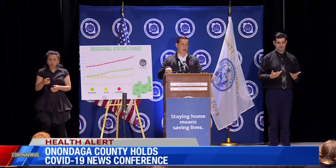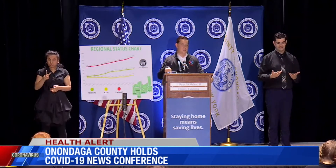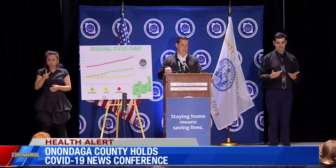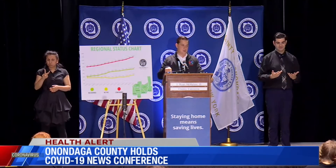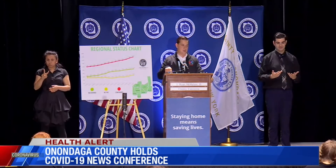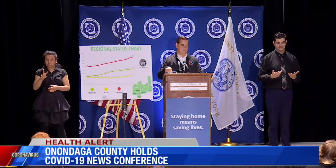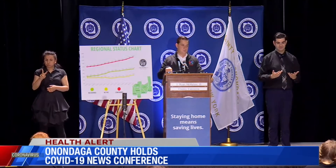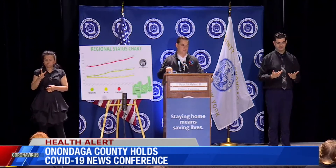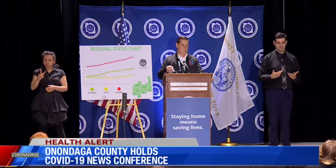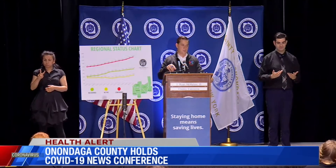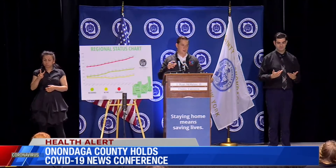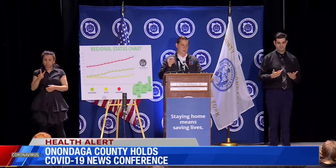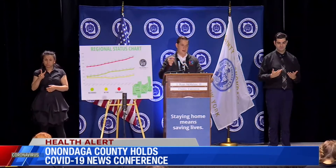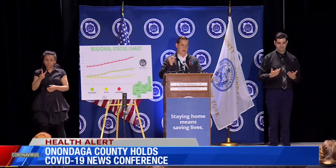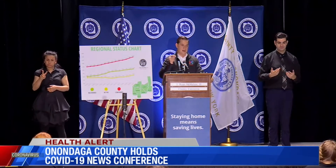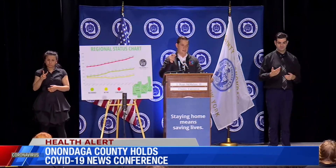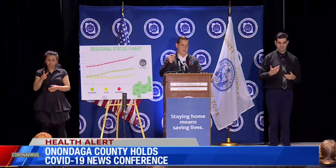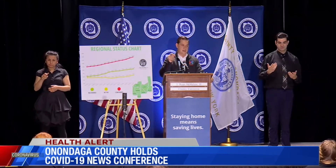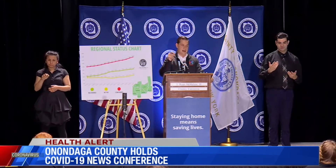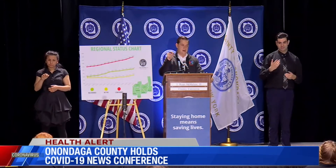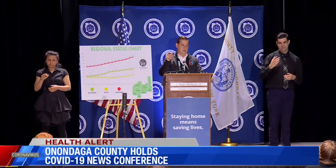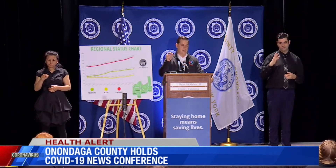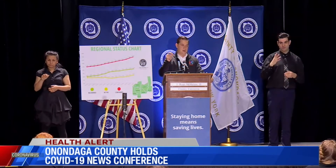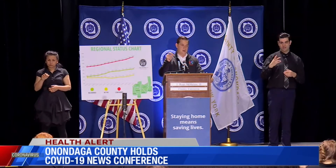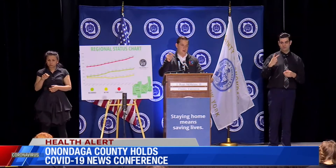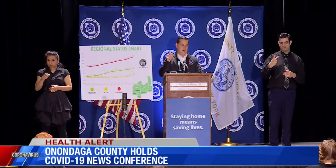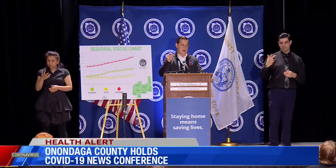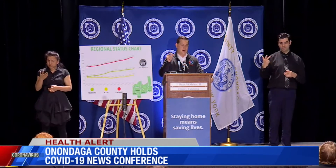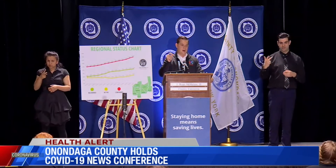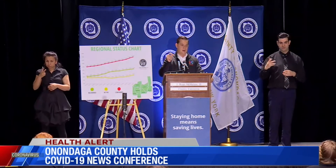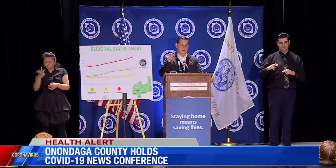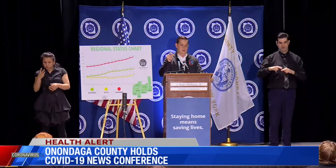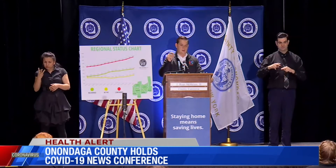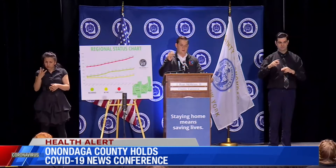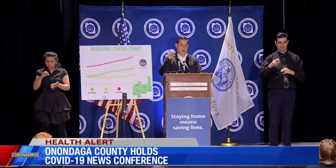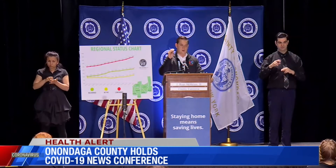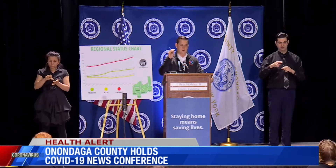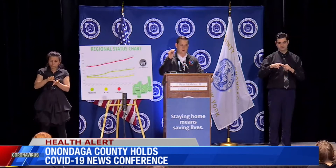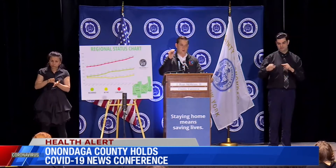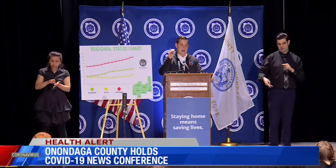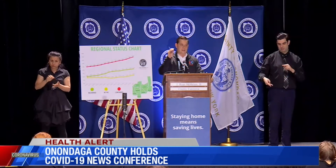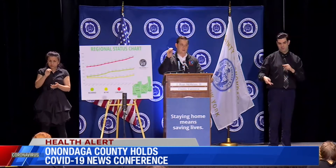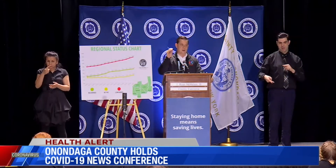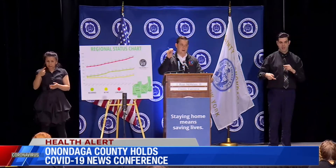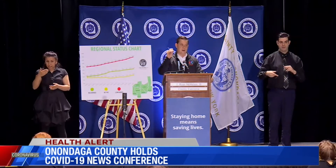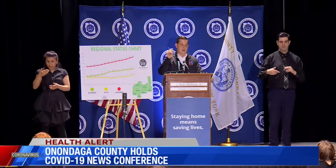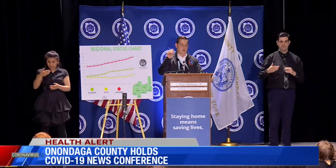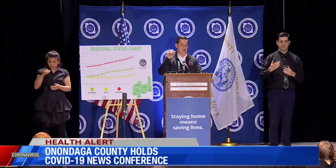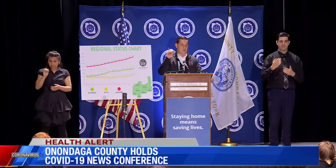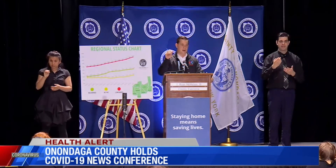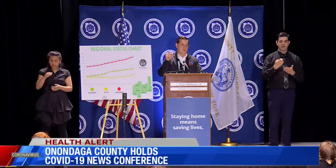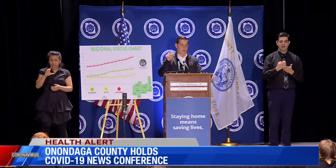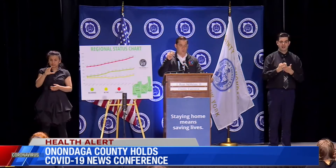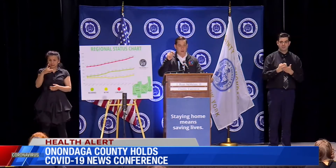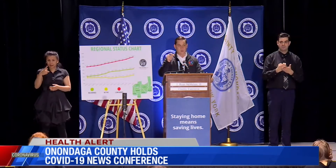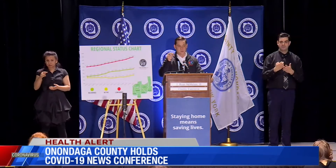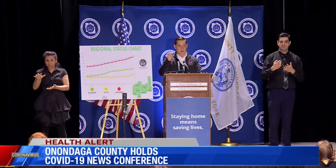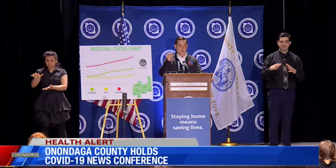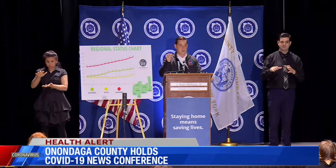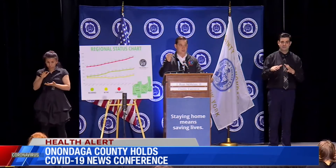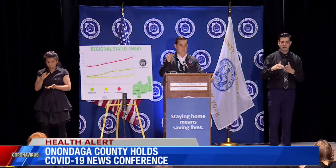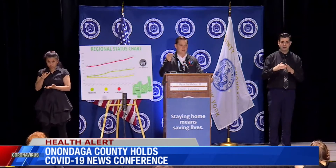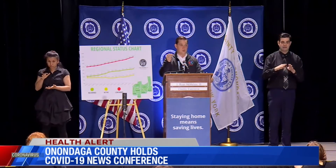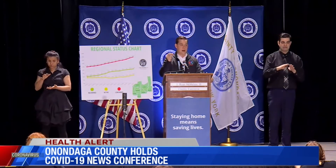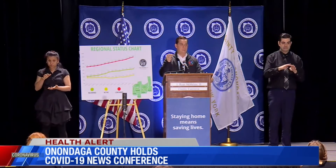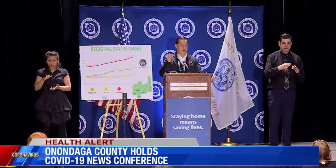off drastically, and then as the economy starts to activate at a larger level. Remember, there's